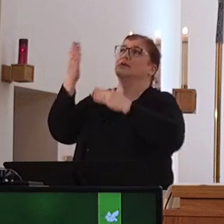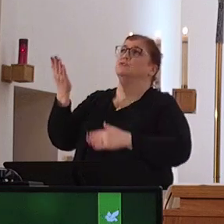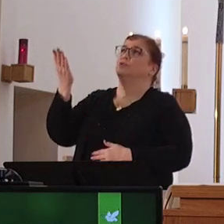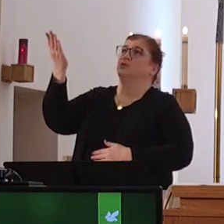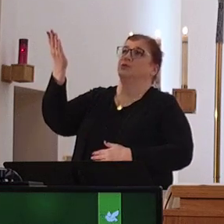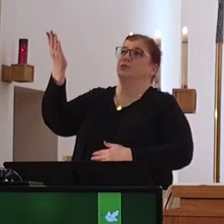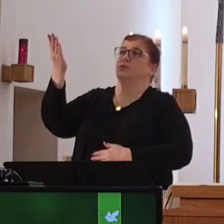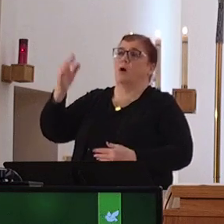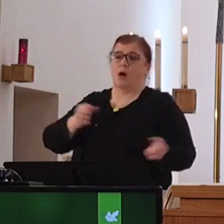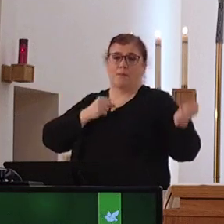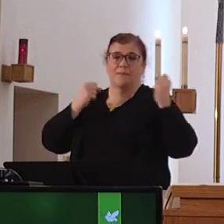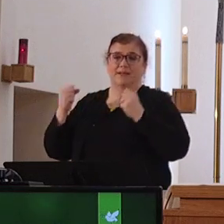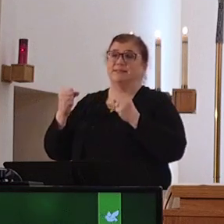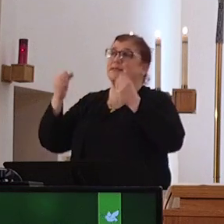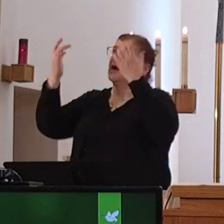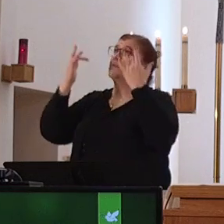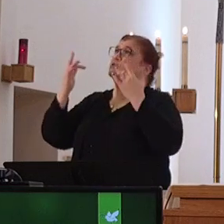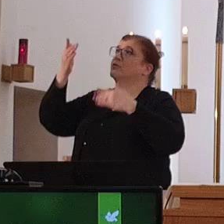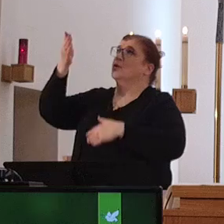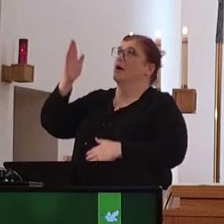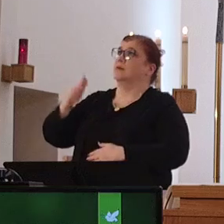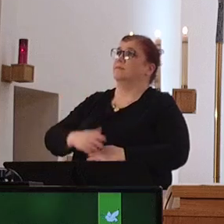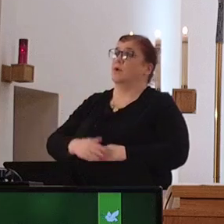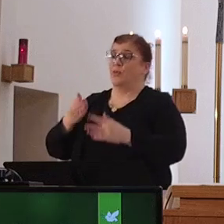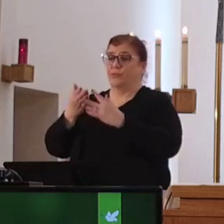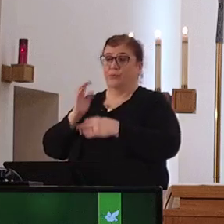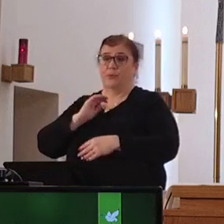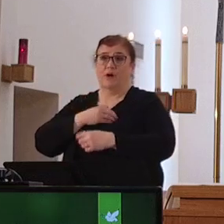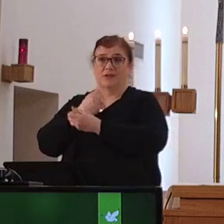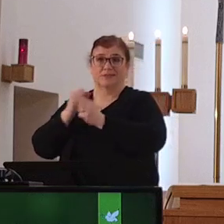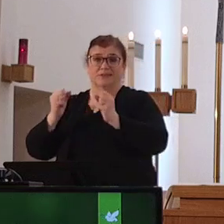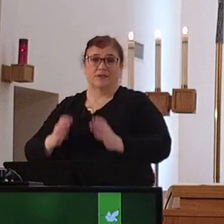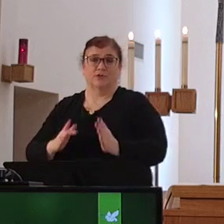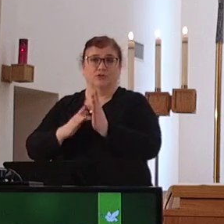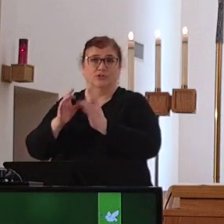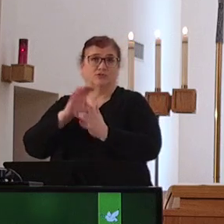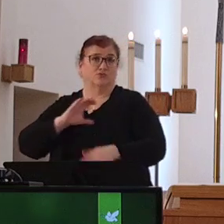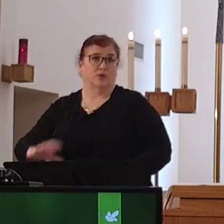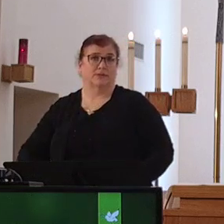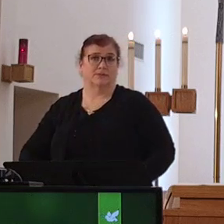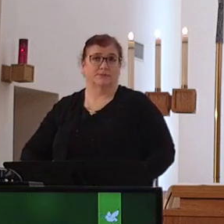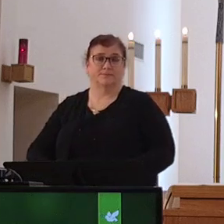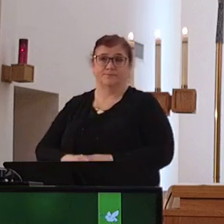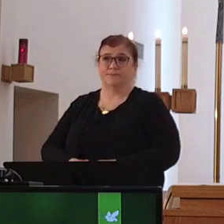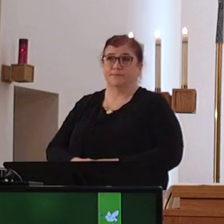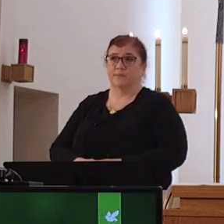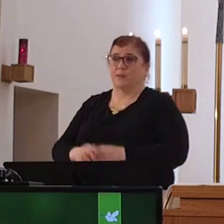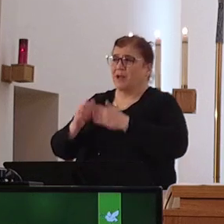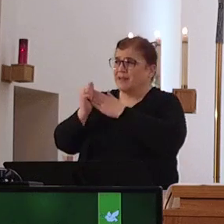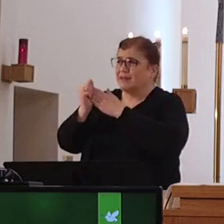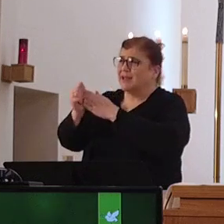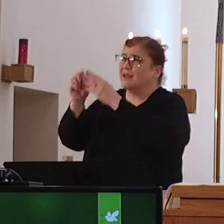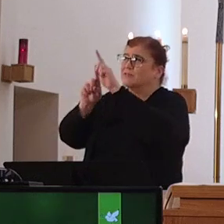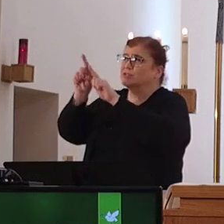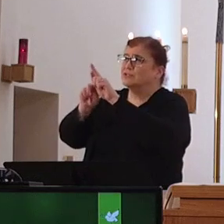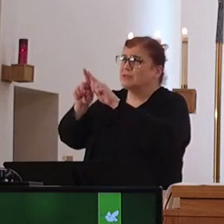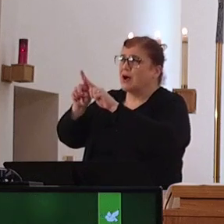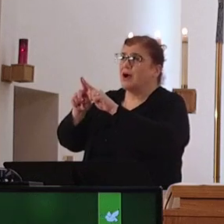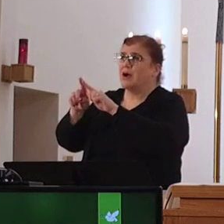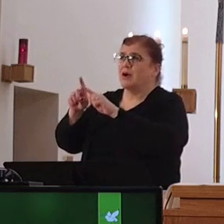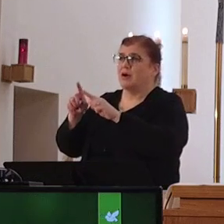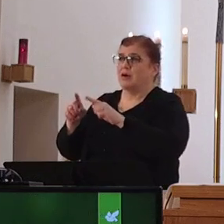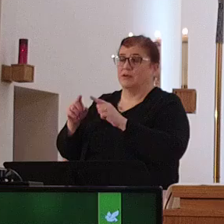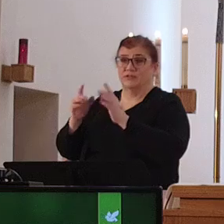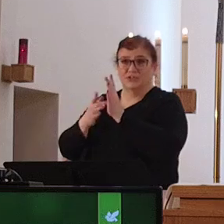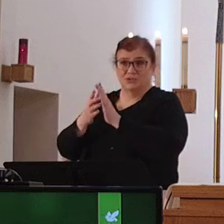you, Almighty and merciful God, through our Savior Jesus Christ. By the leading of a star, he was shown